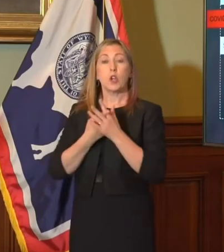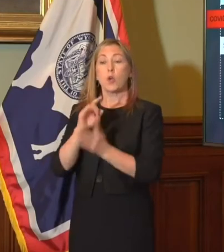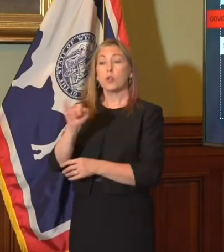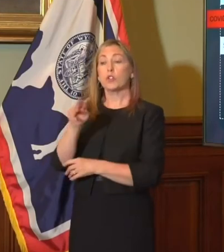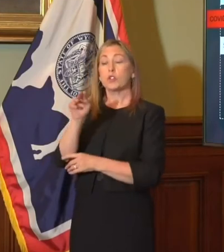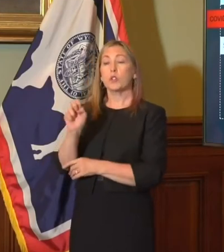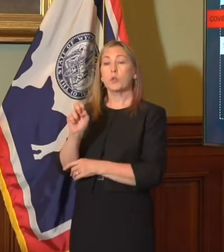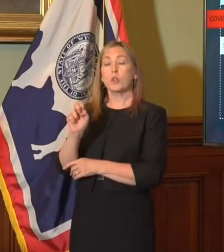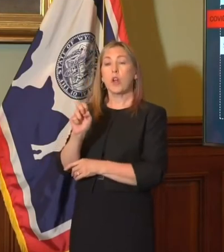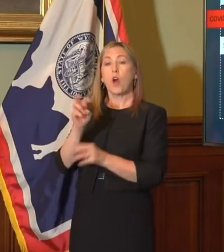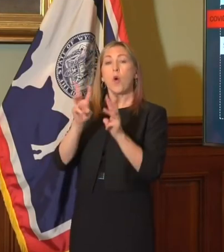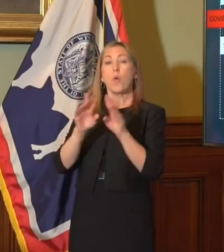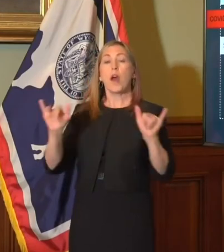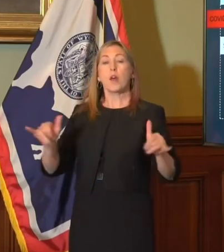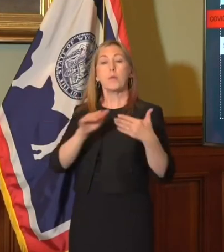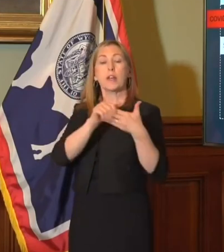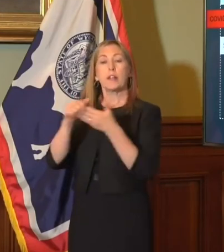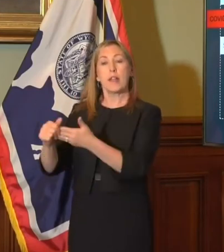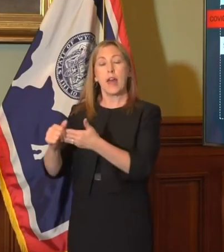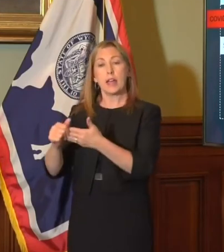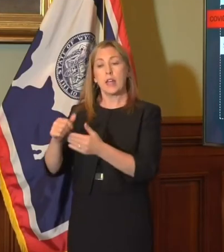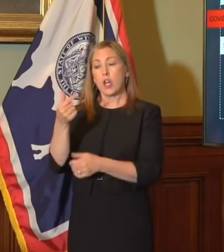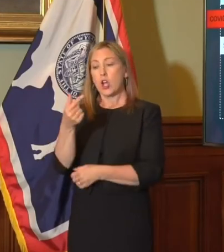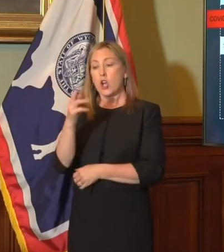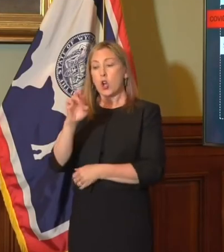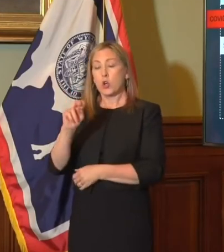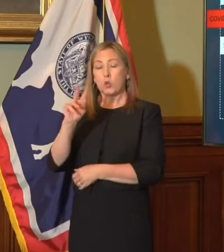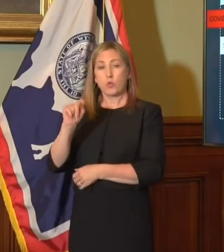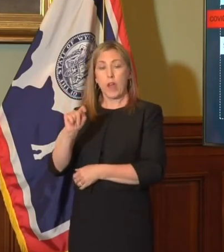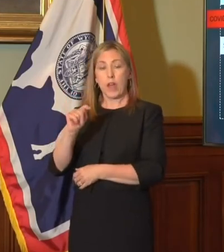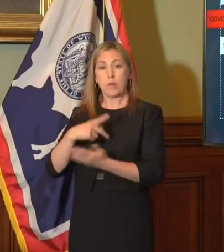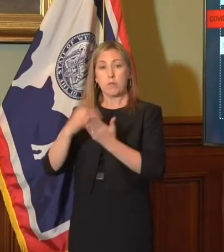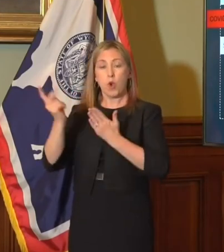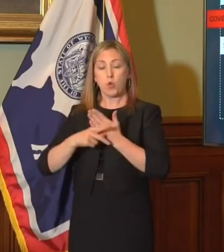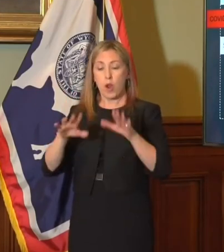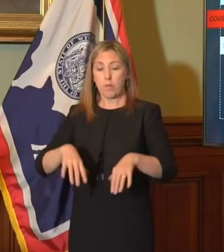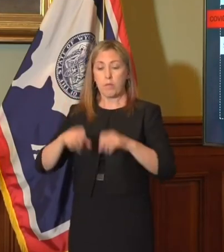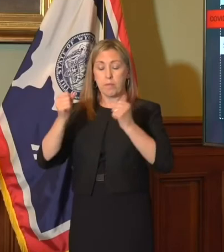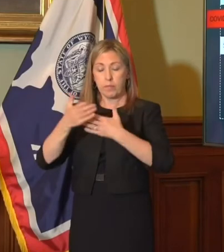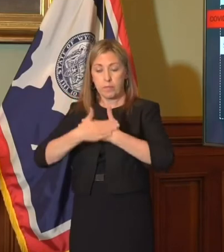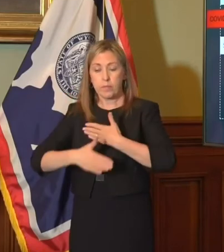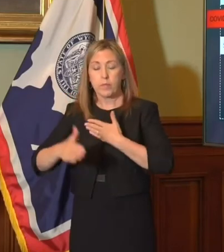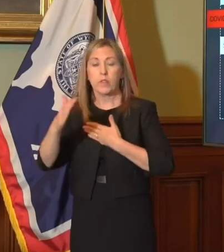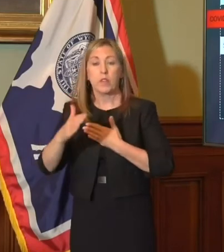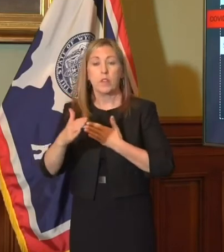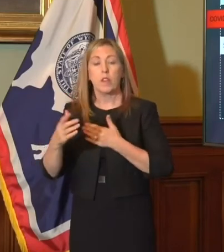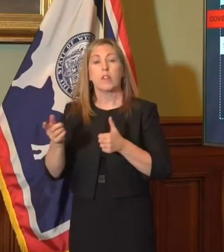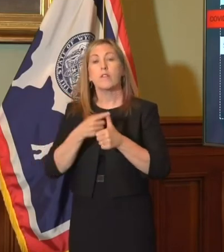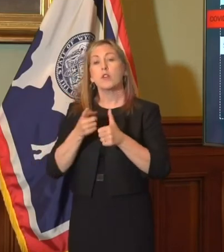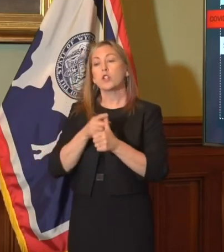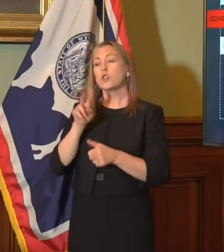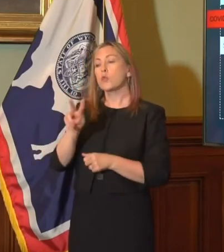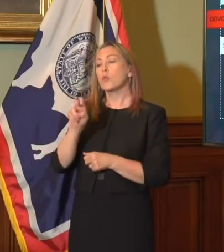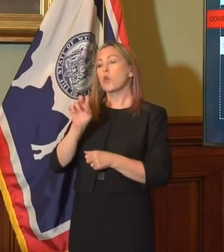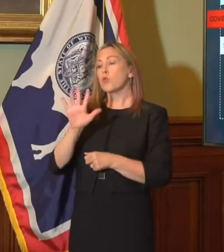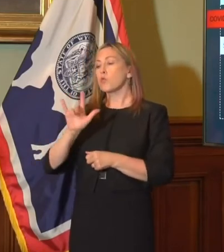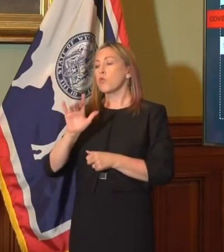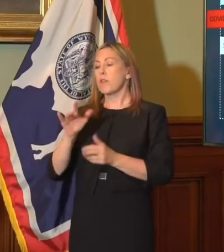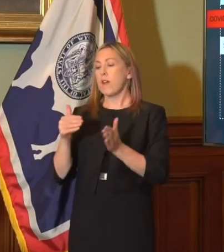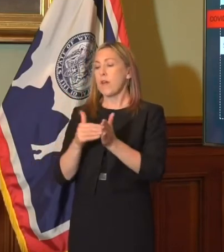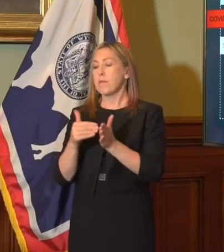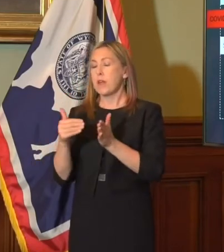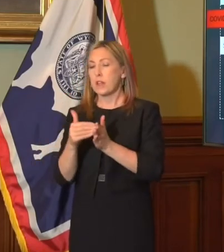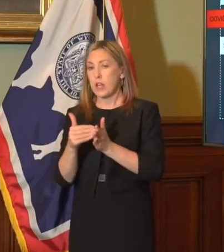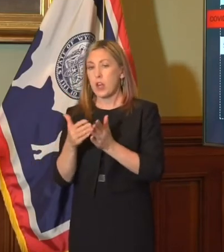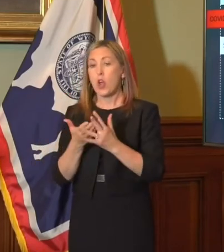the Wyoming-led grant program would move forward. First tranche of $225 million.